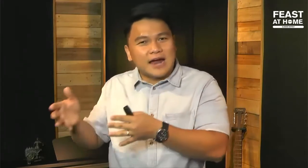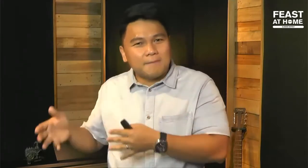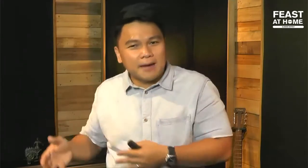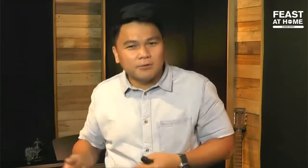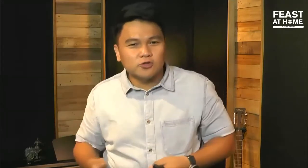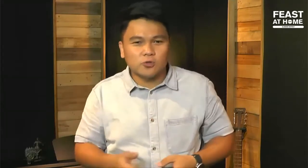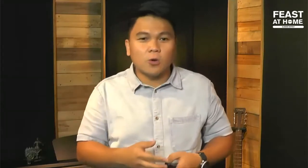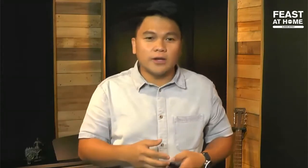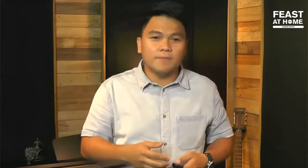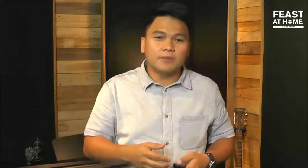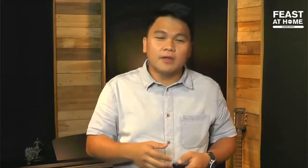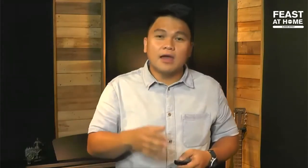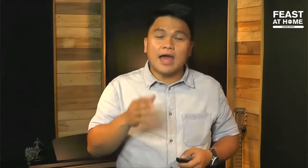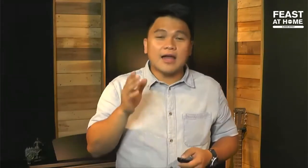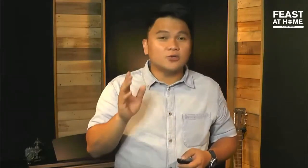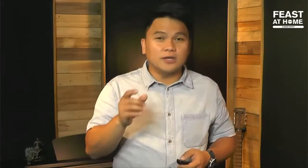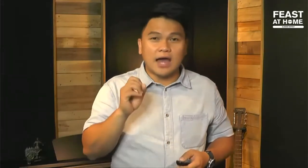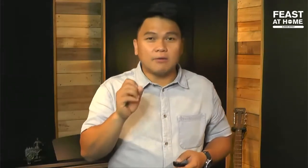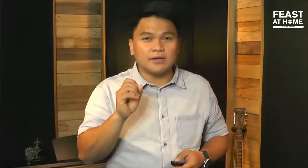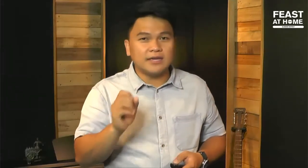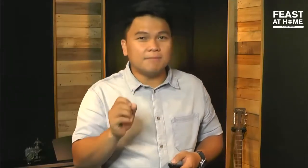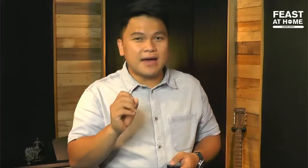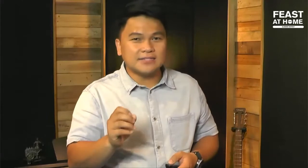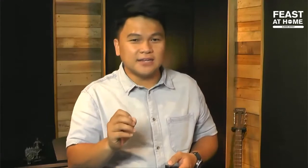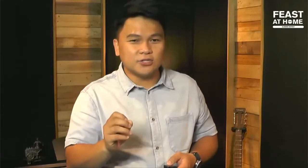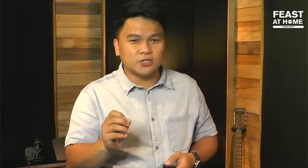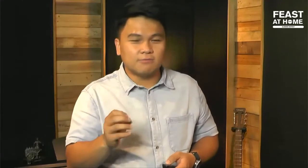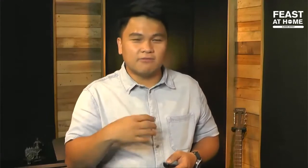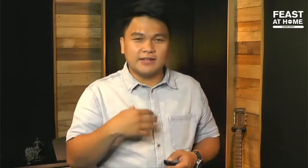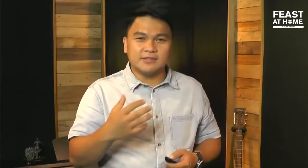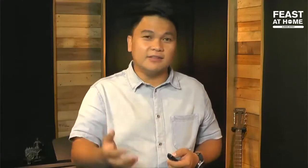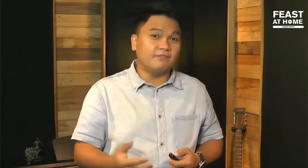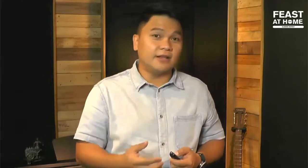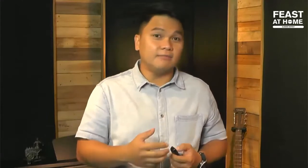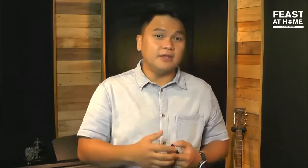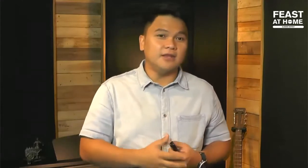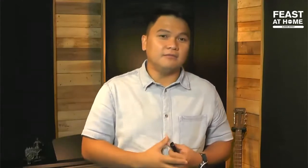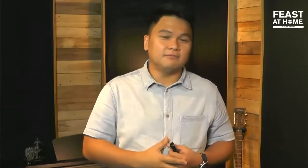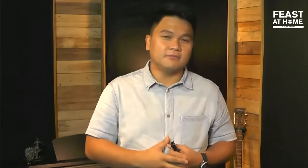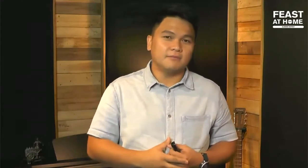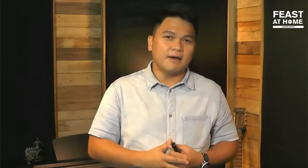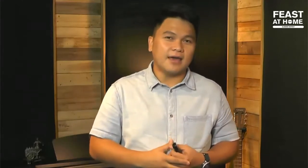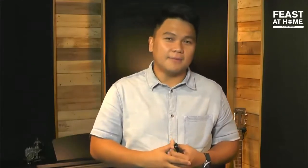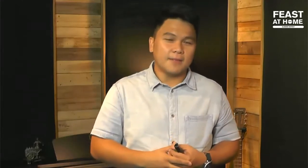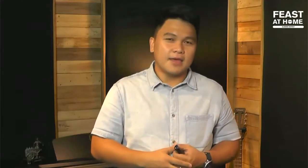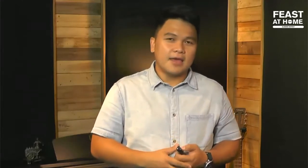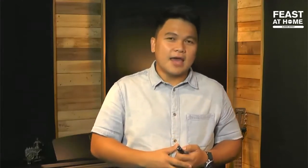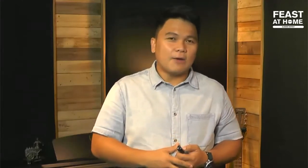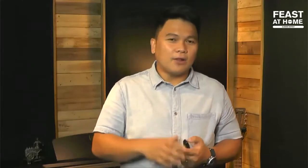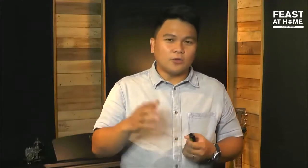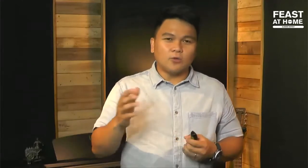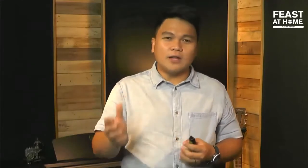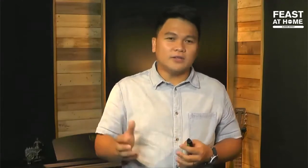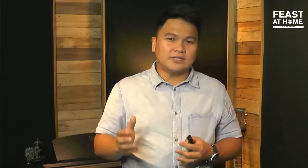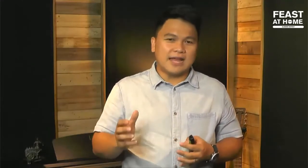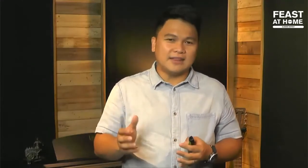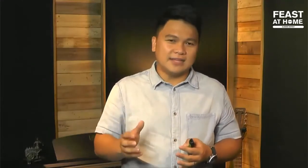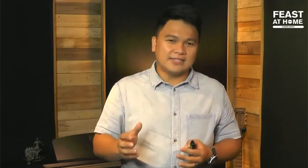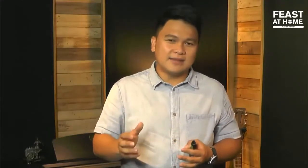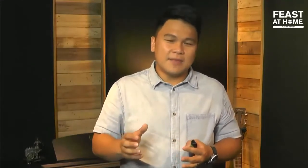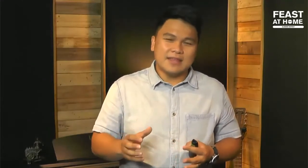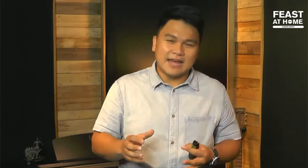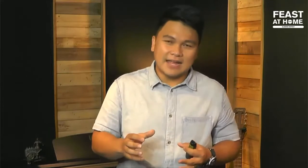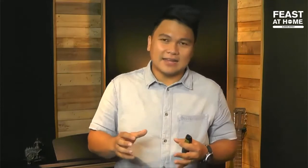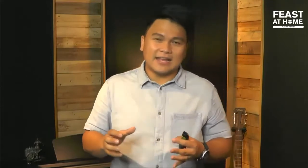the entire Bible story, actually, our key passage provides a different meaning. Bakit? I want you to understand